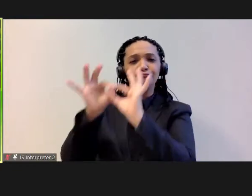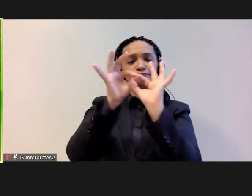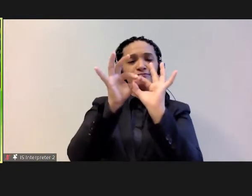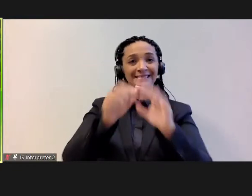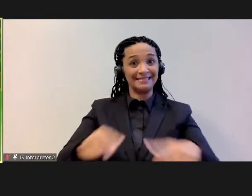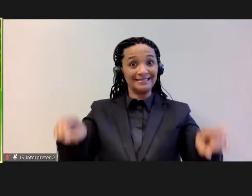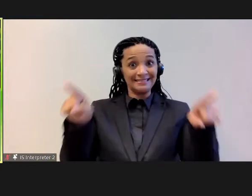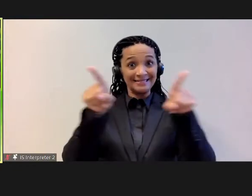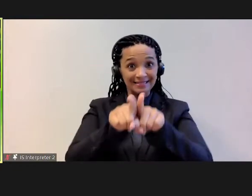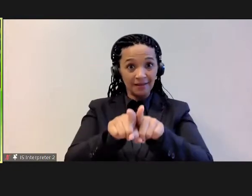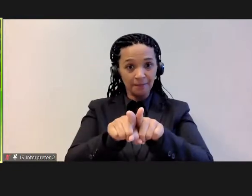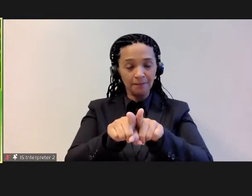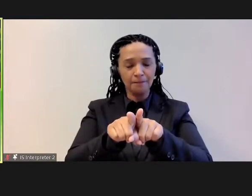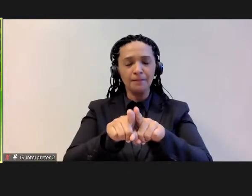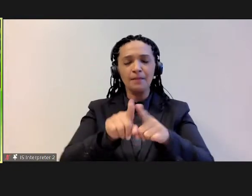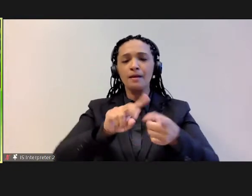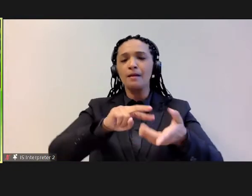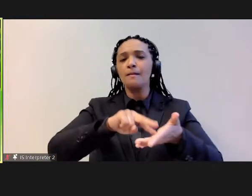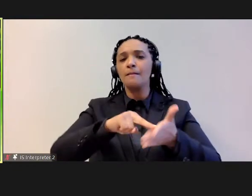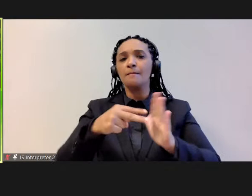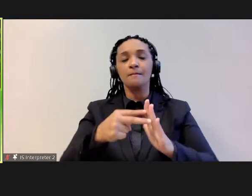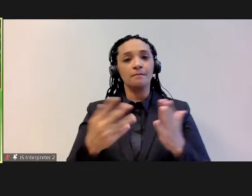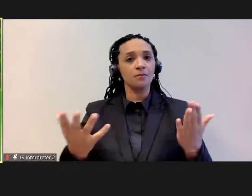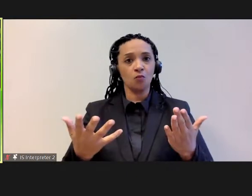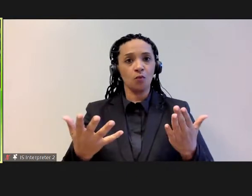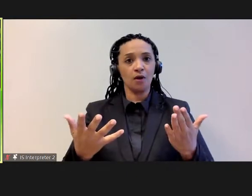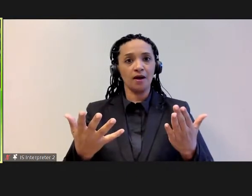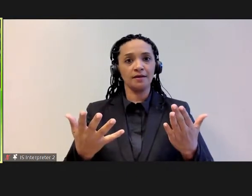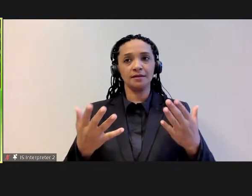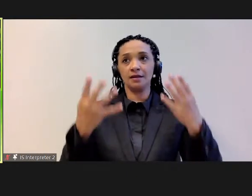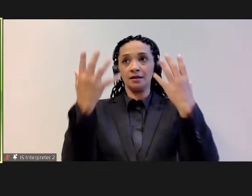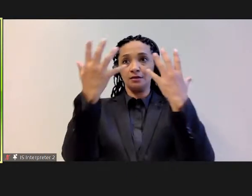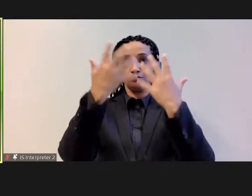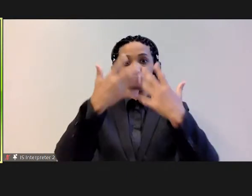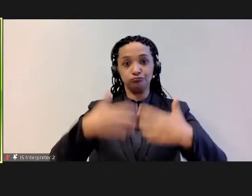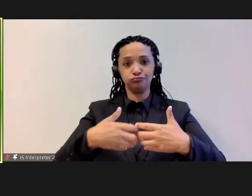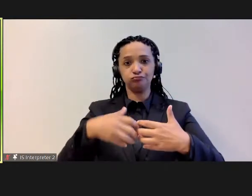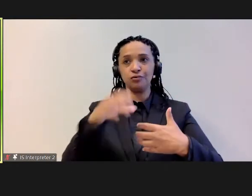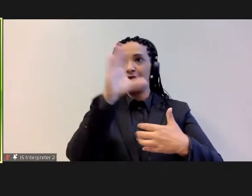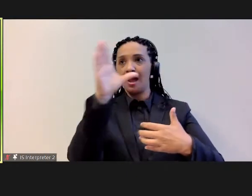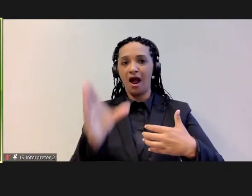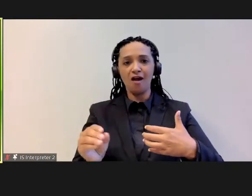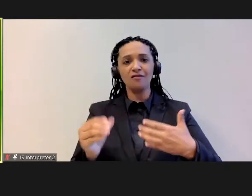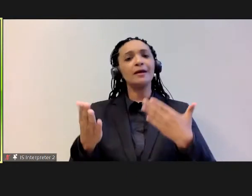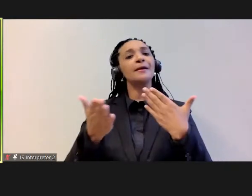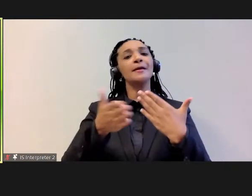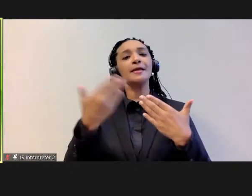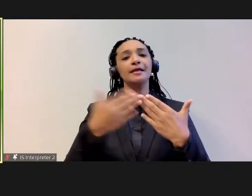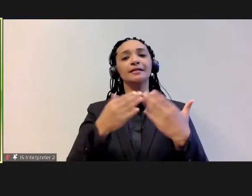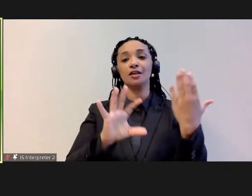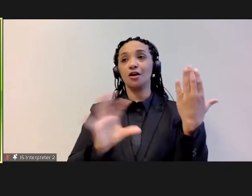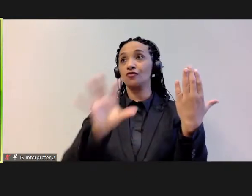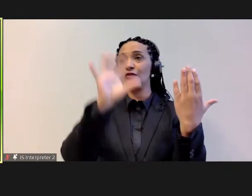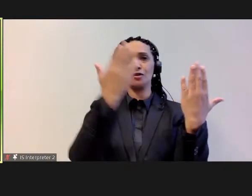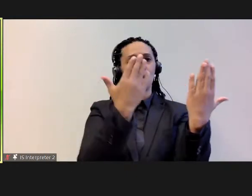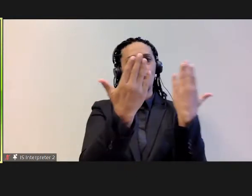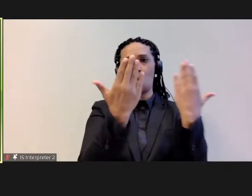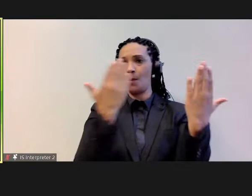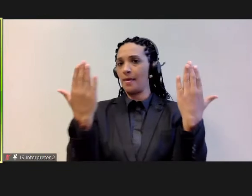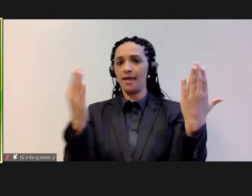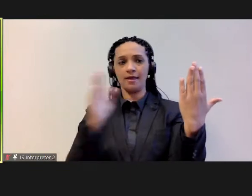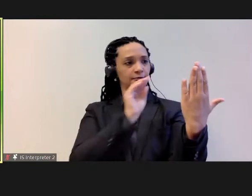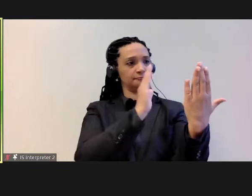the data becomes easier to be comparable and to be analyzed.